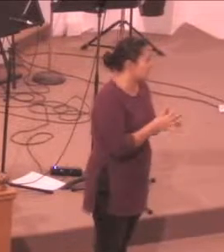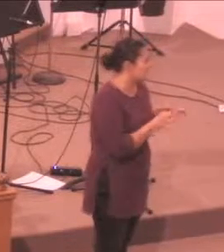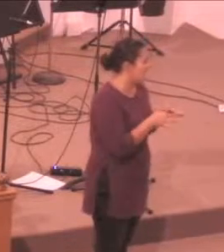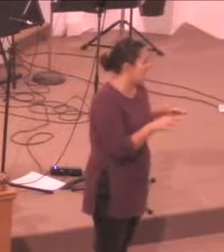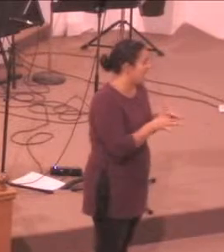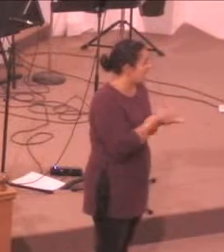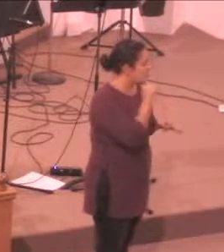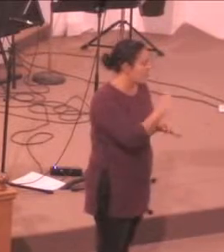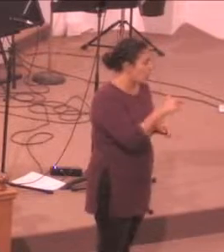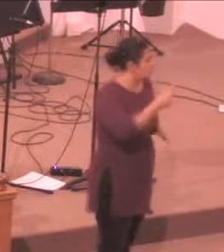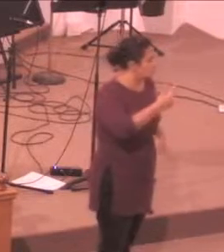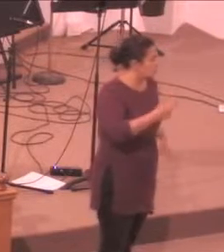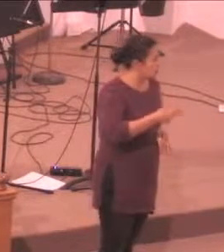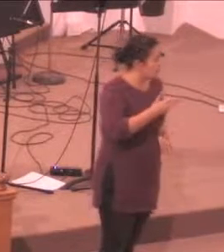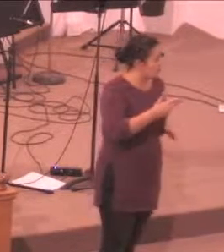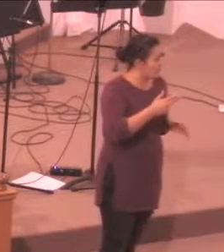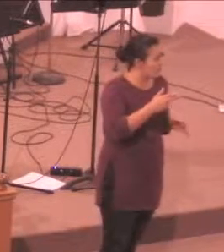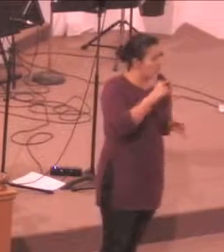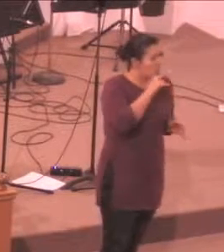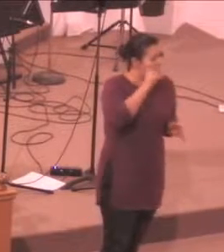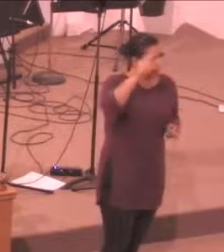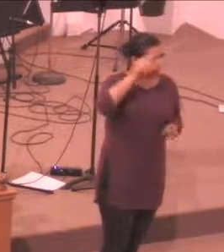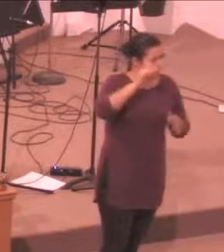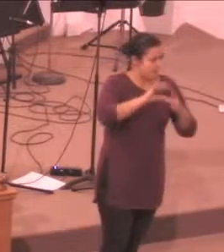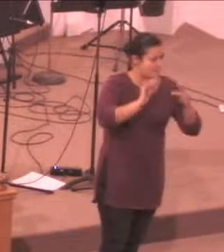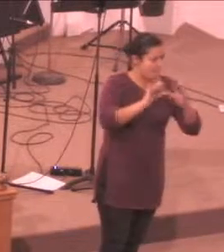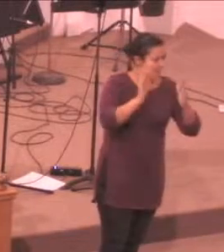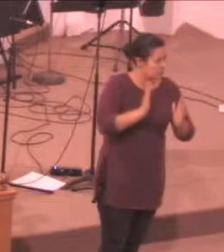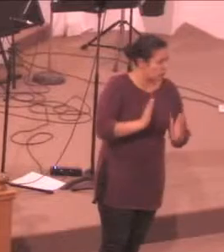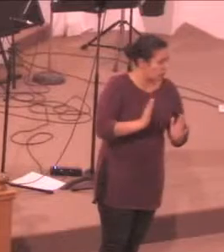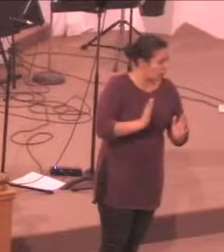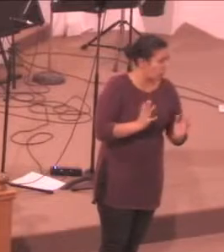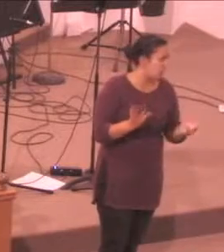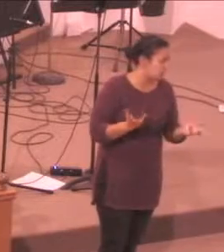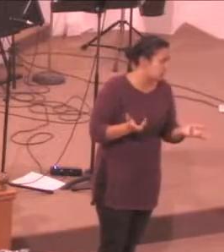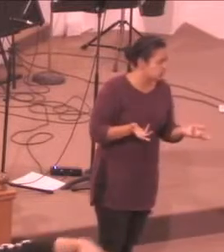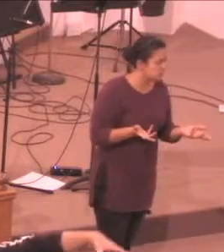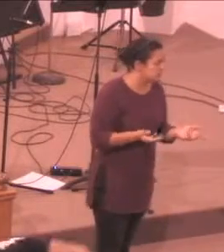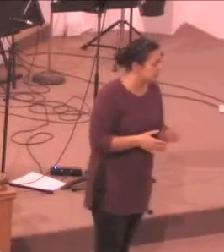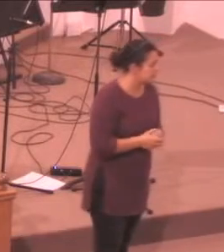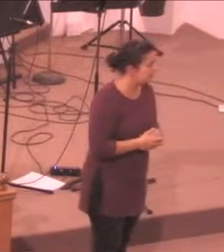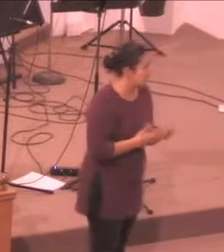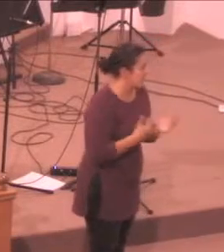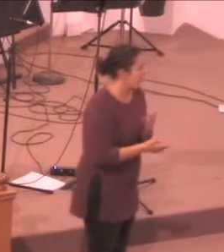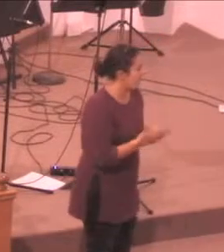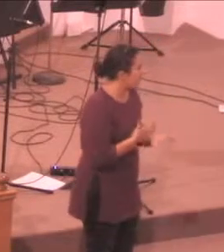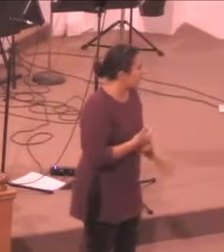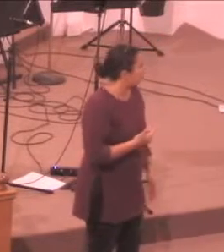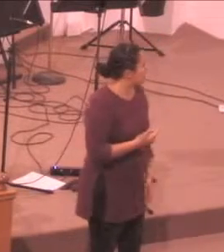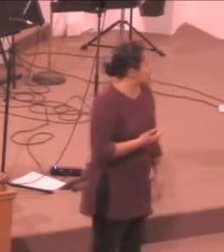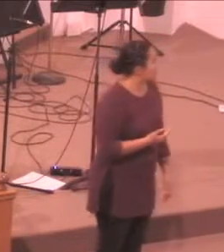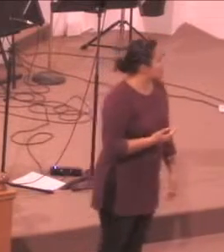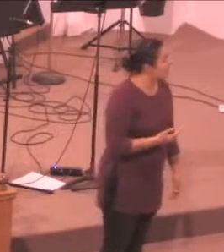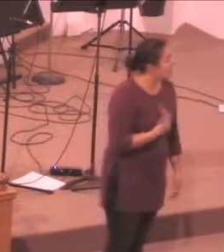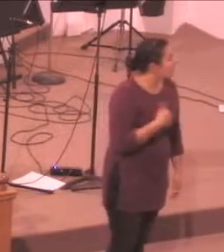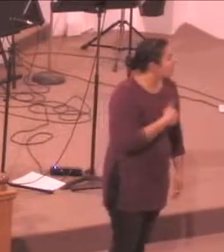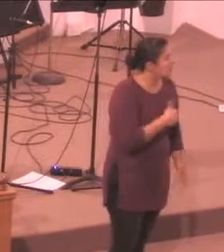I really do love you, though. And you know what? We need to get out of our Christianese shells.